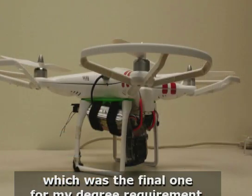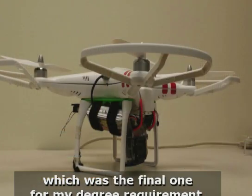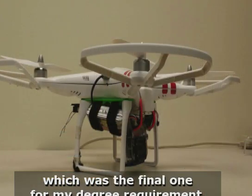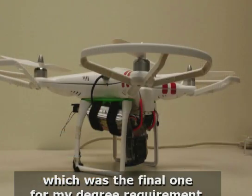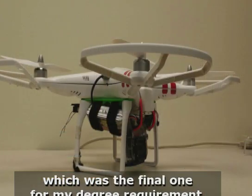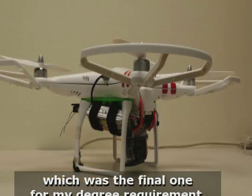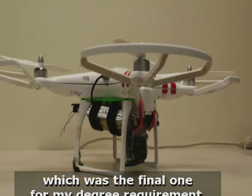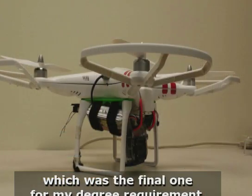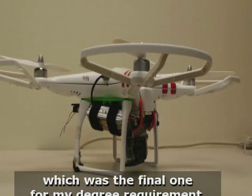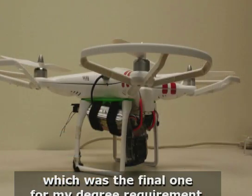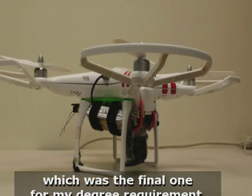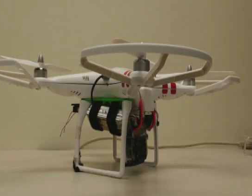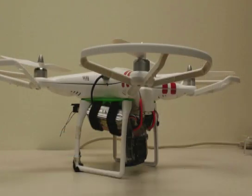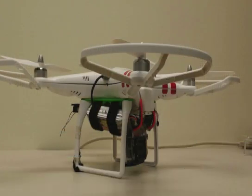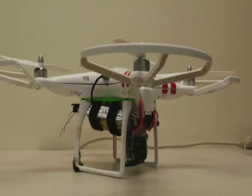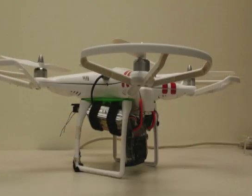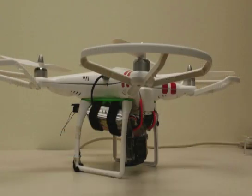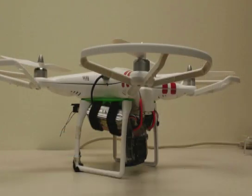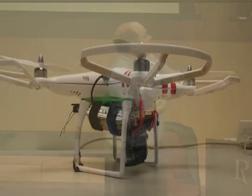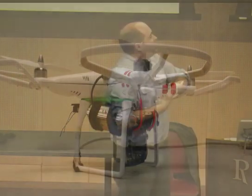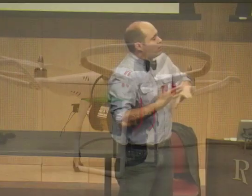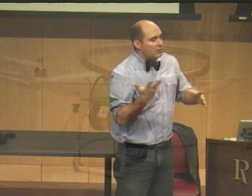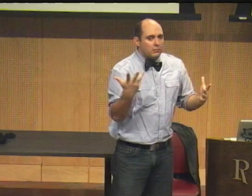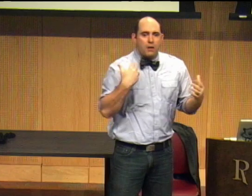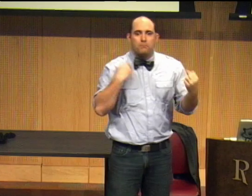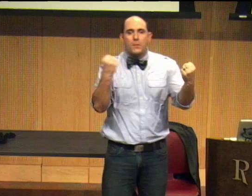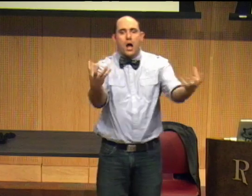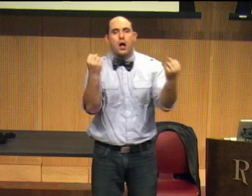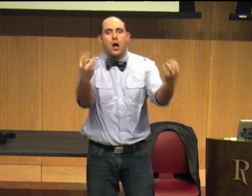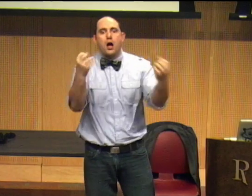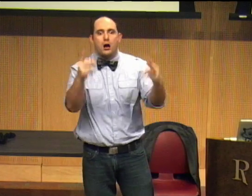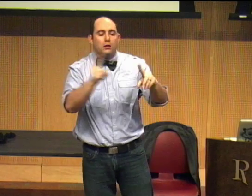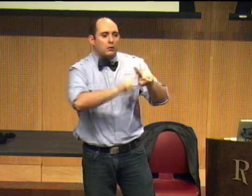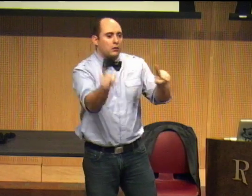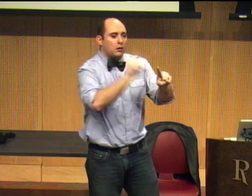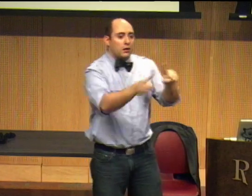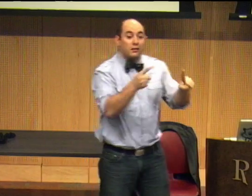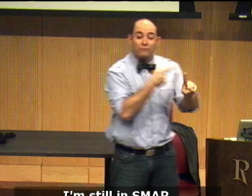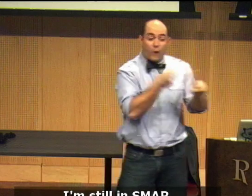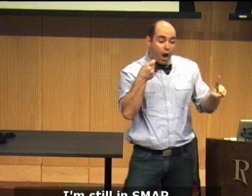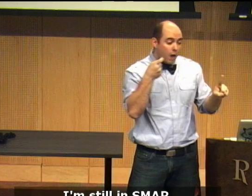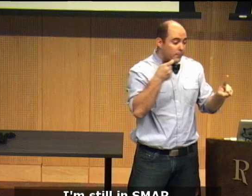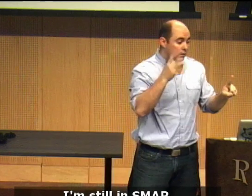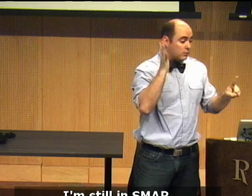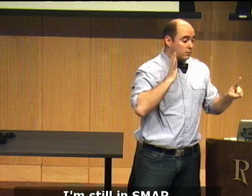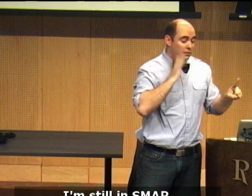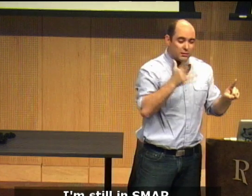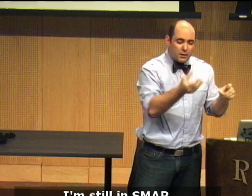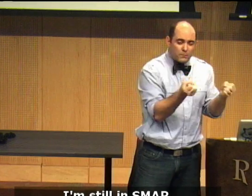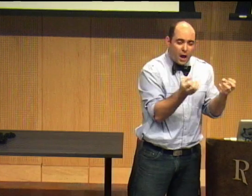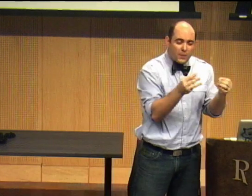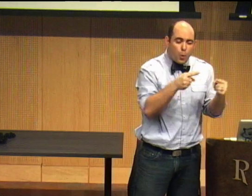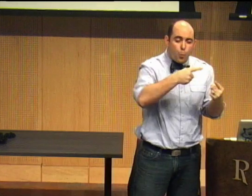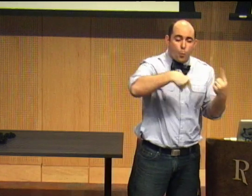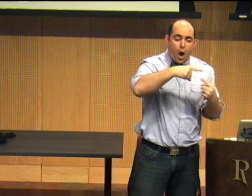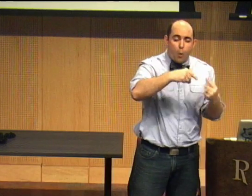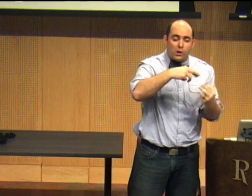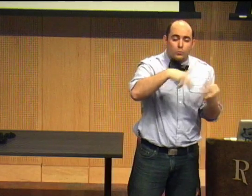degree requirement, Huntsville and SMAP.